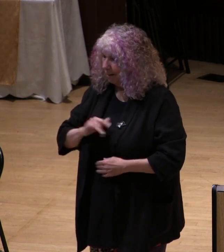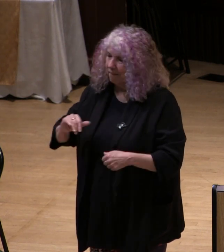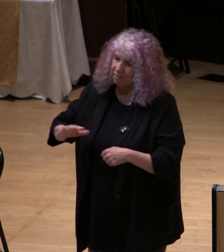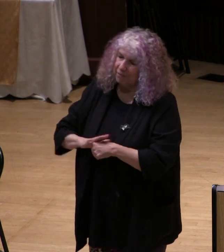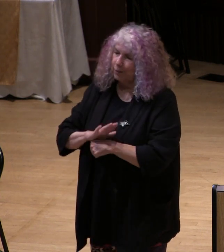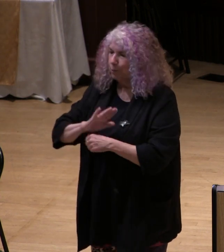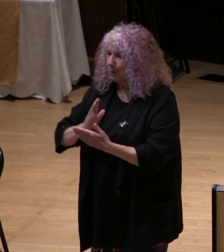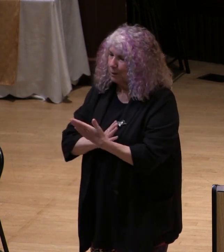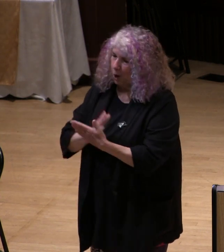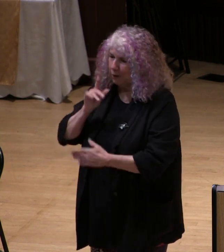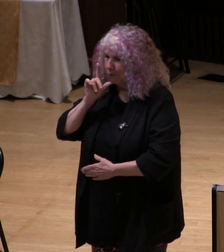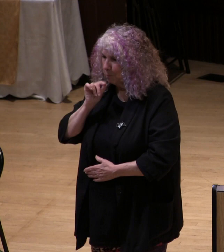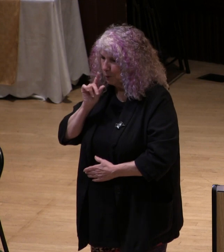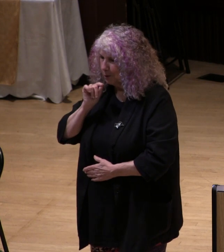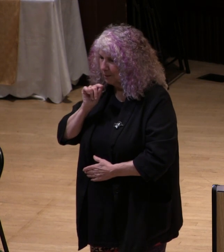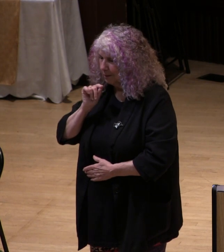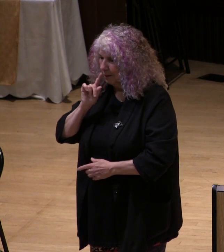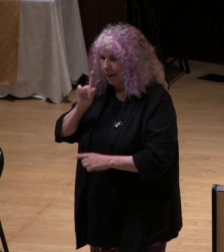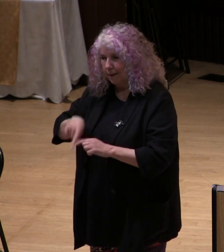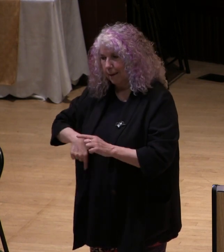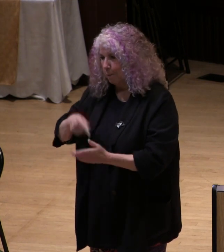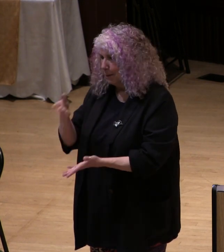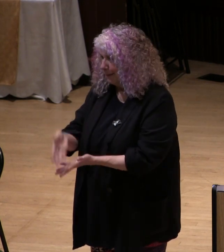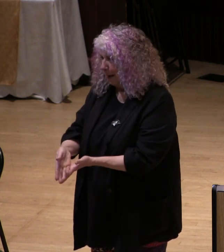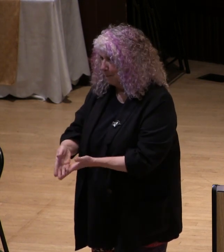birds, and it cannot be stopped.